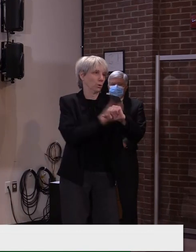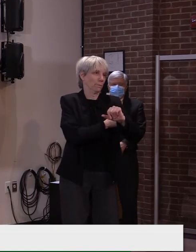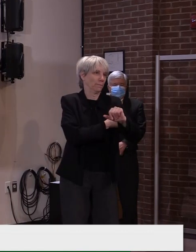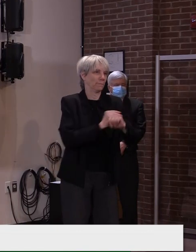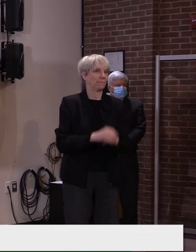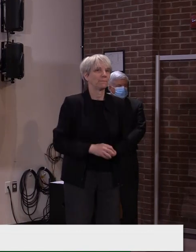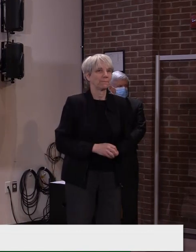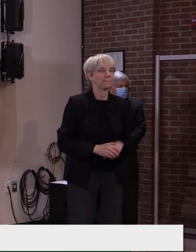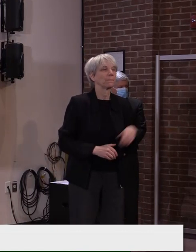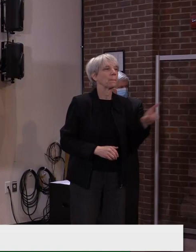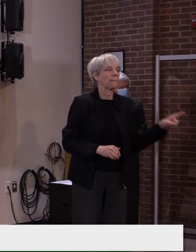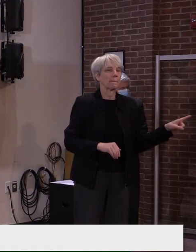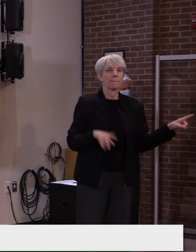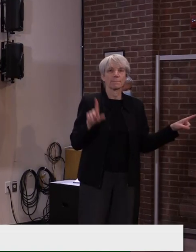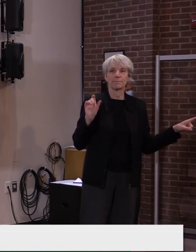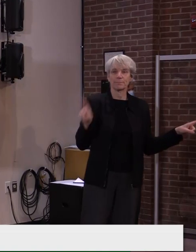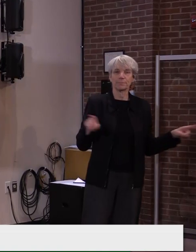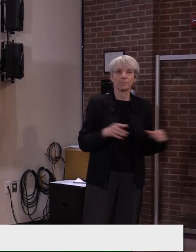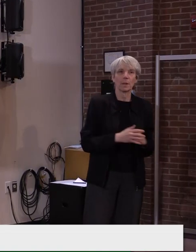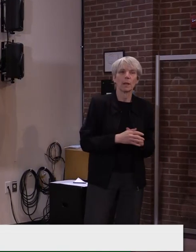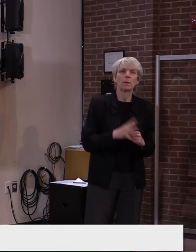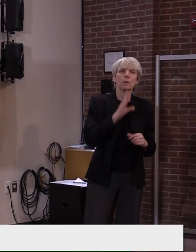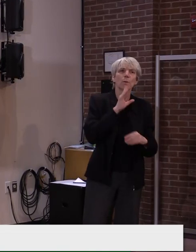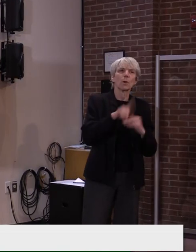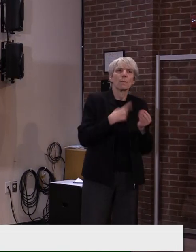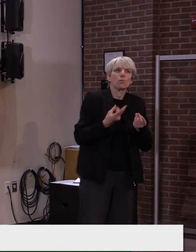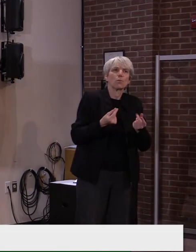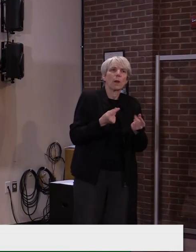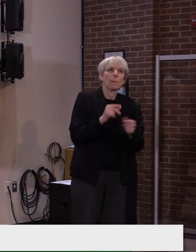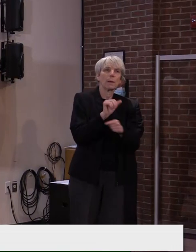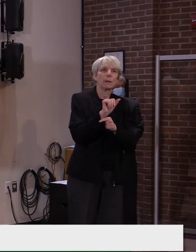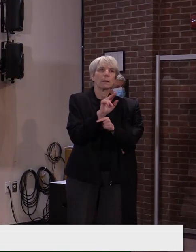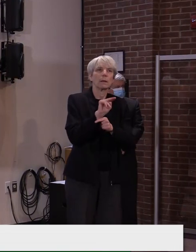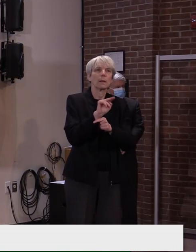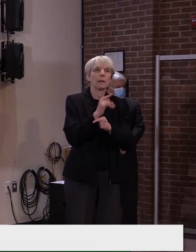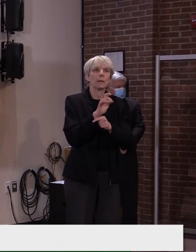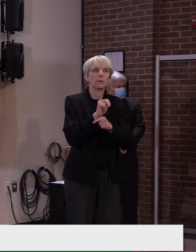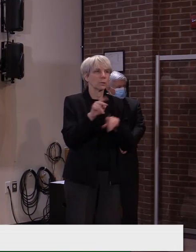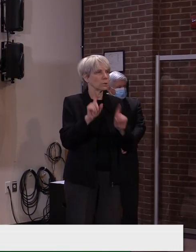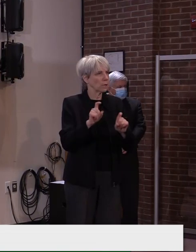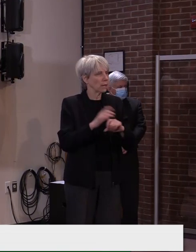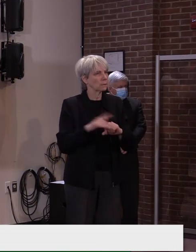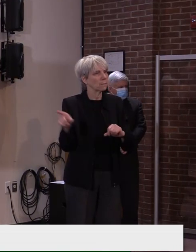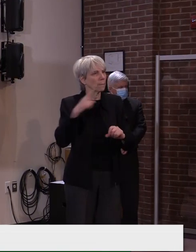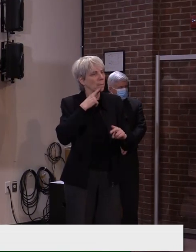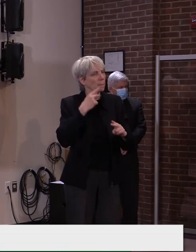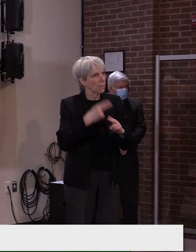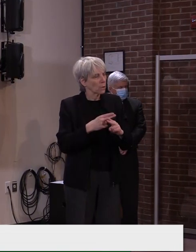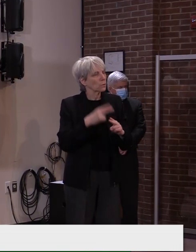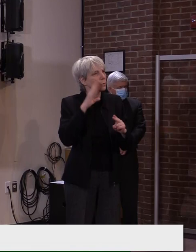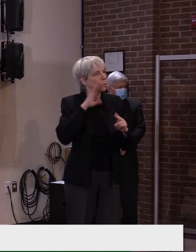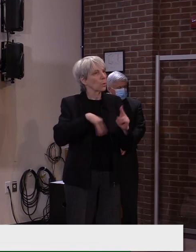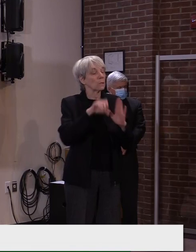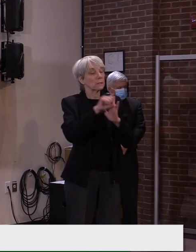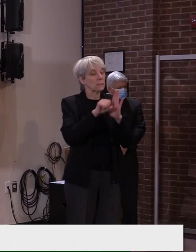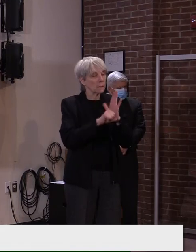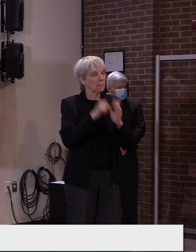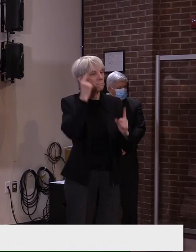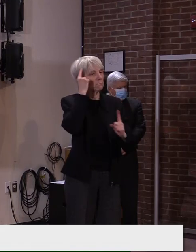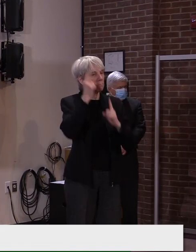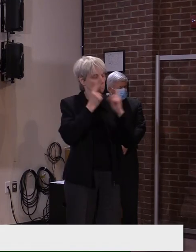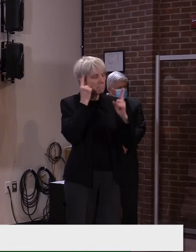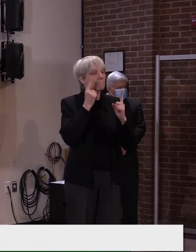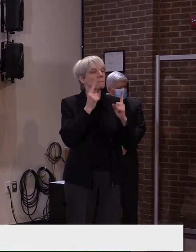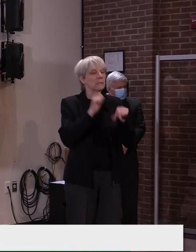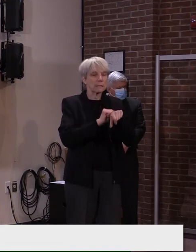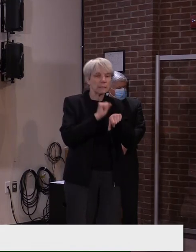Governor, about the rapid antigen testing. I know you mentioned that the state is looking into sending antigen tests